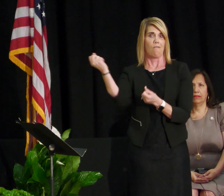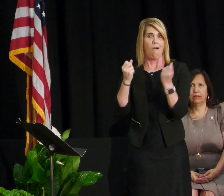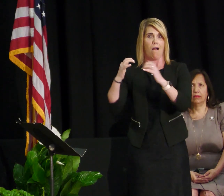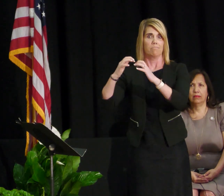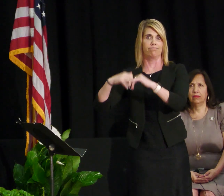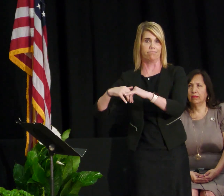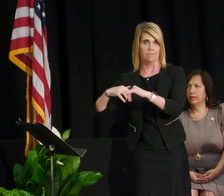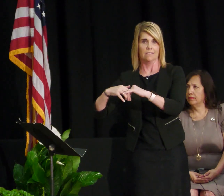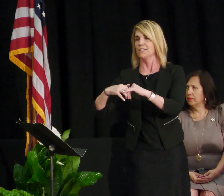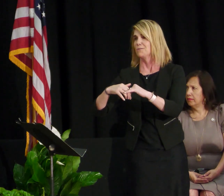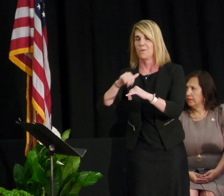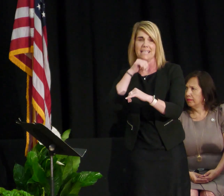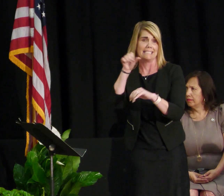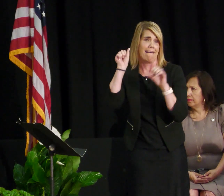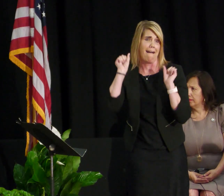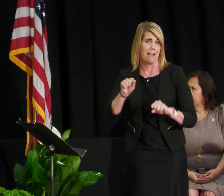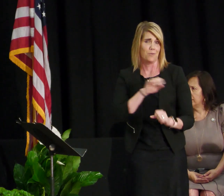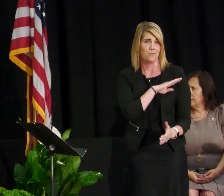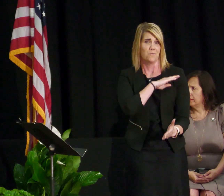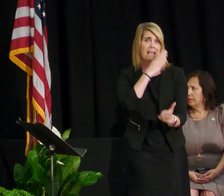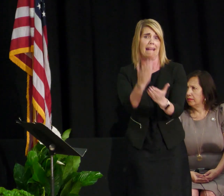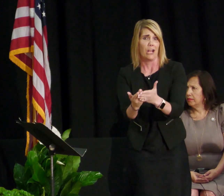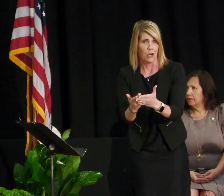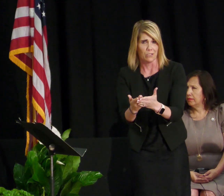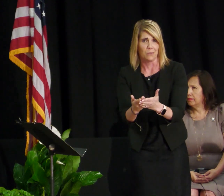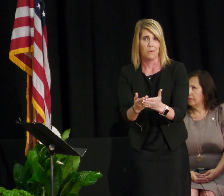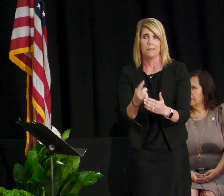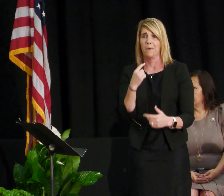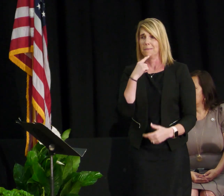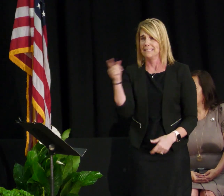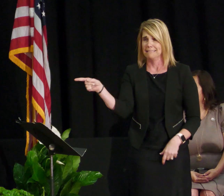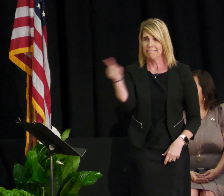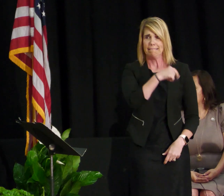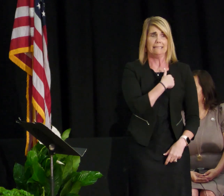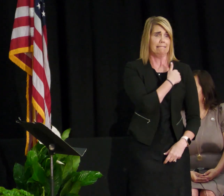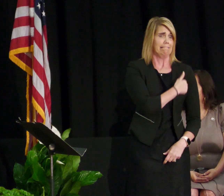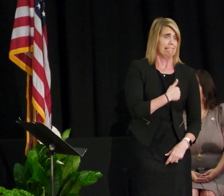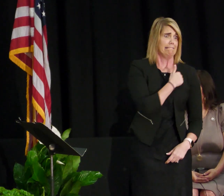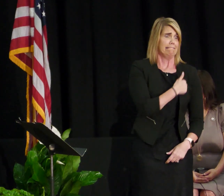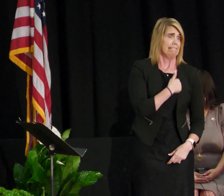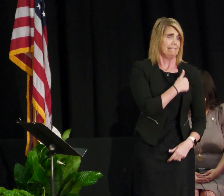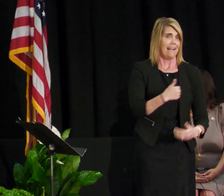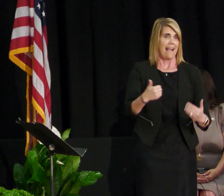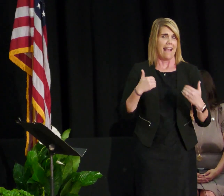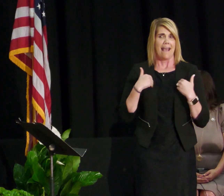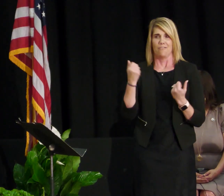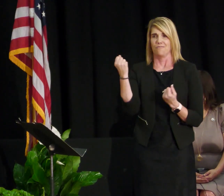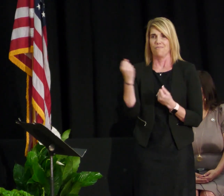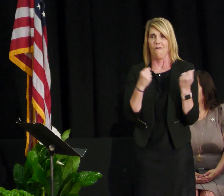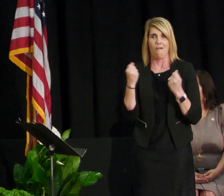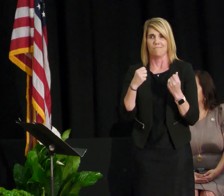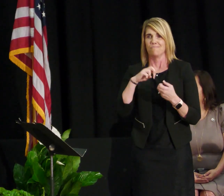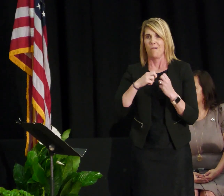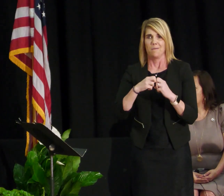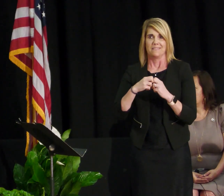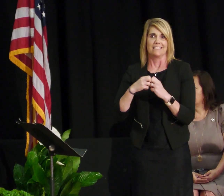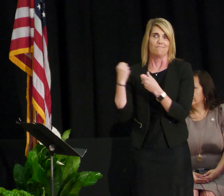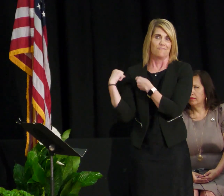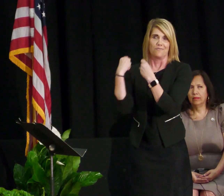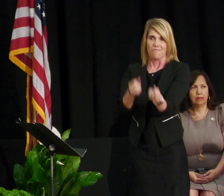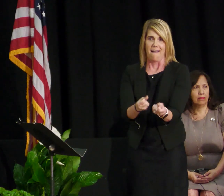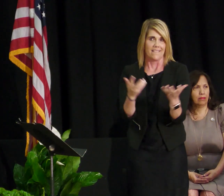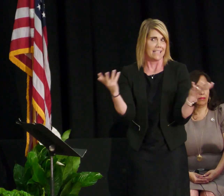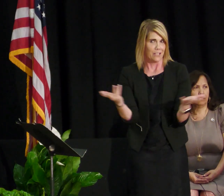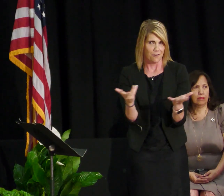while he was driving here. His car broke down, so he was unable to get here. He told me to tell all of you sorry